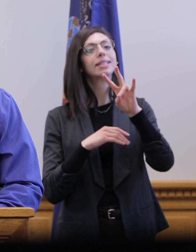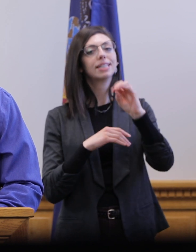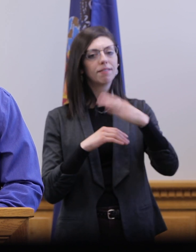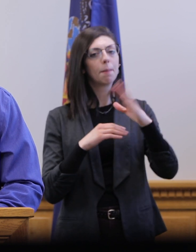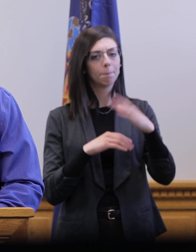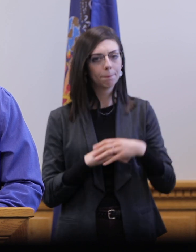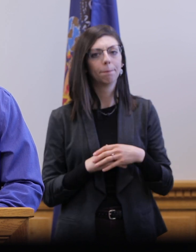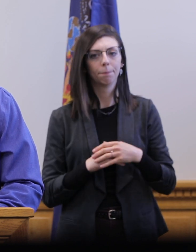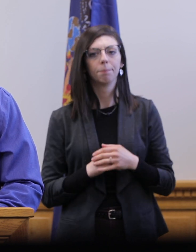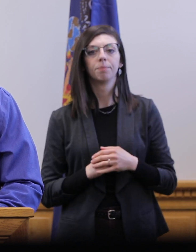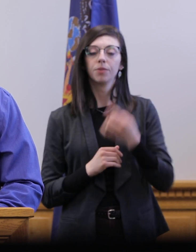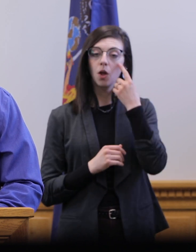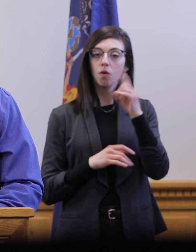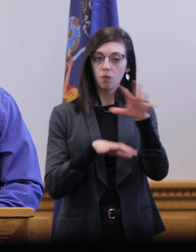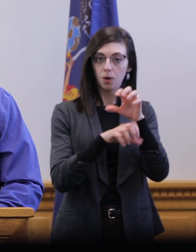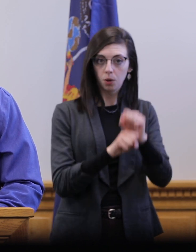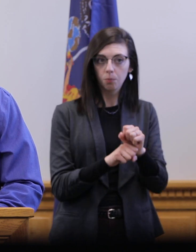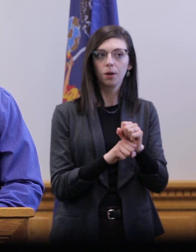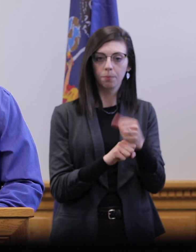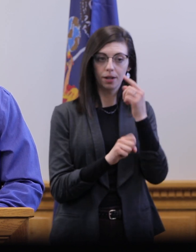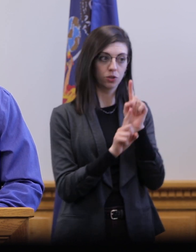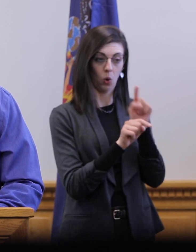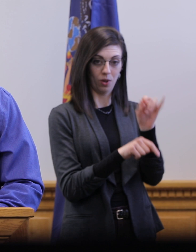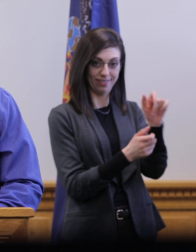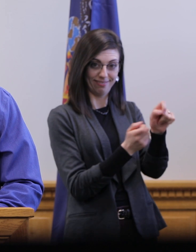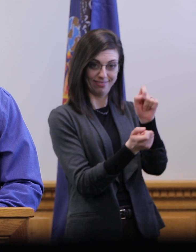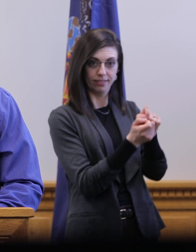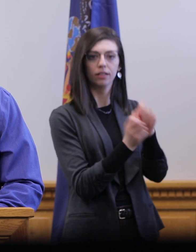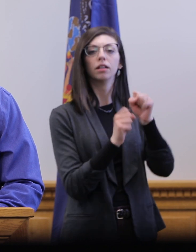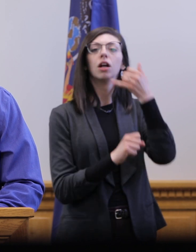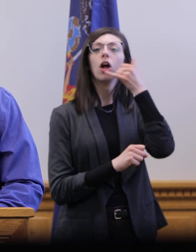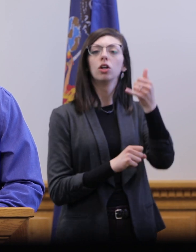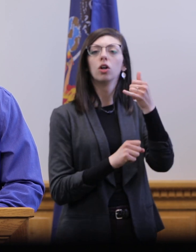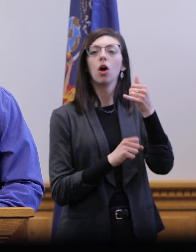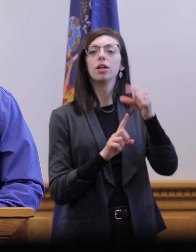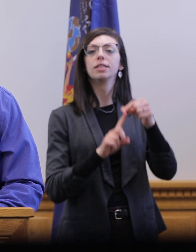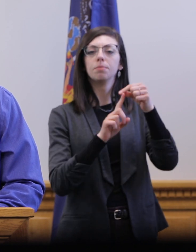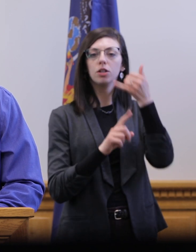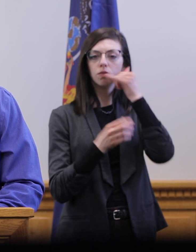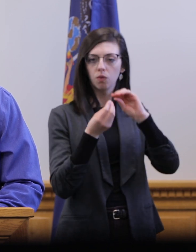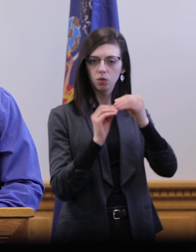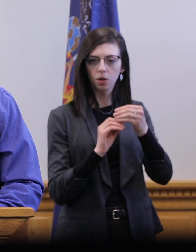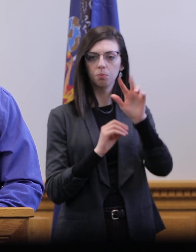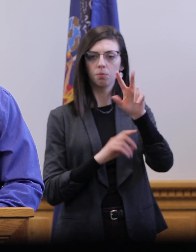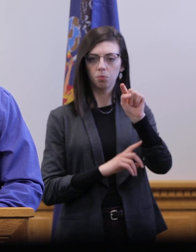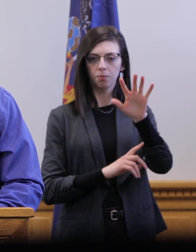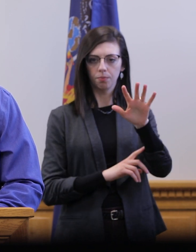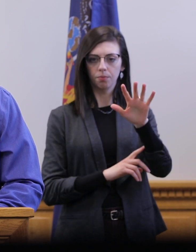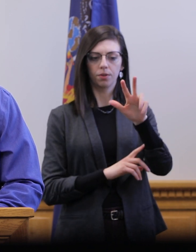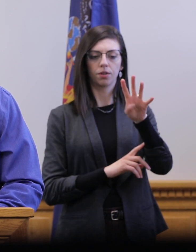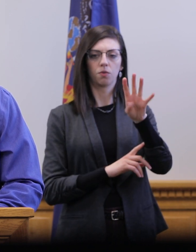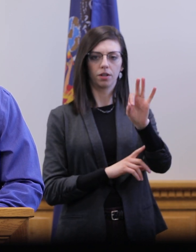clinics. To make an appointment for that clinic, please call the County Office for the Aging at